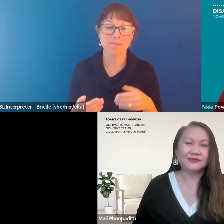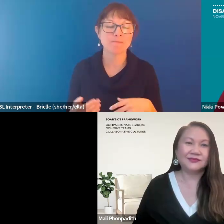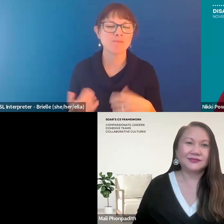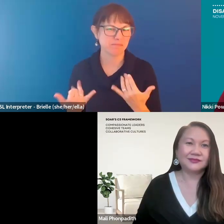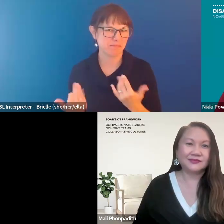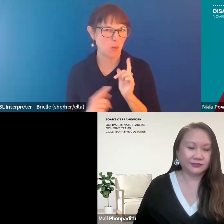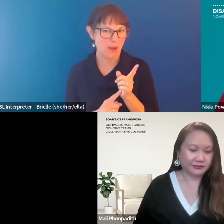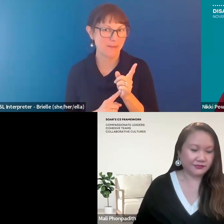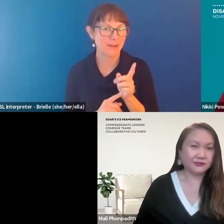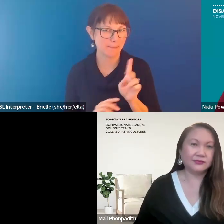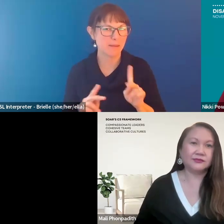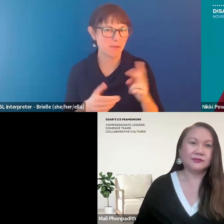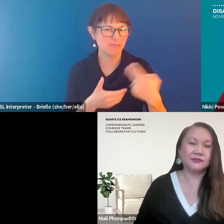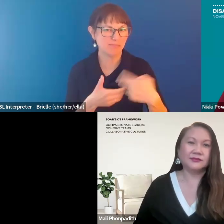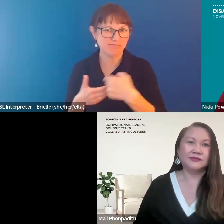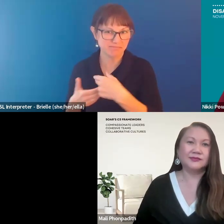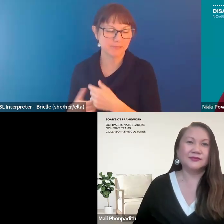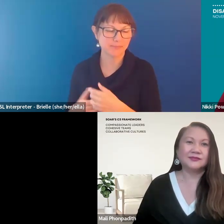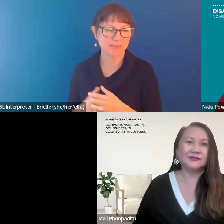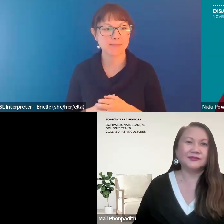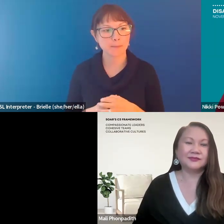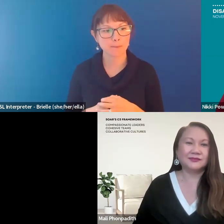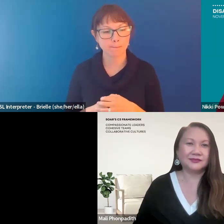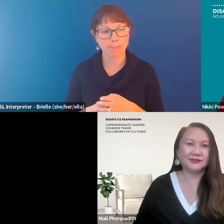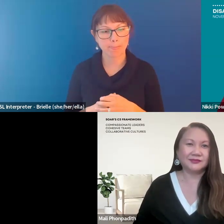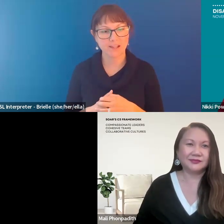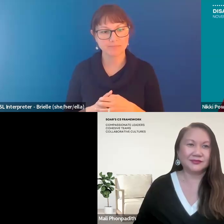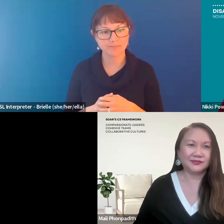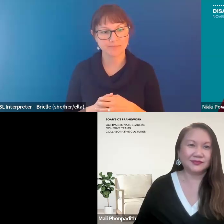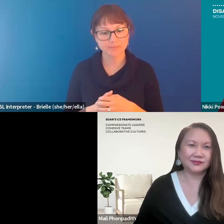minute so that folks can get in the room.